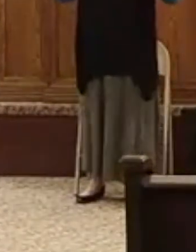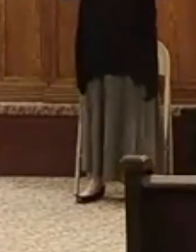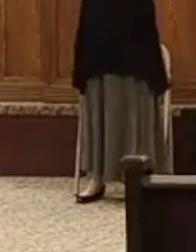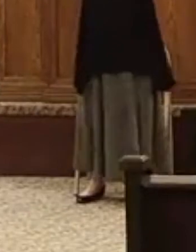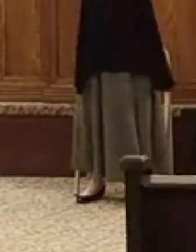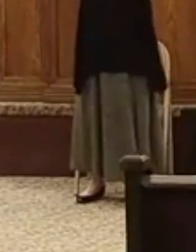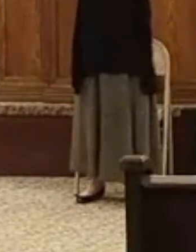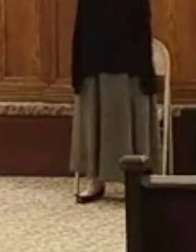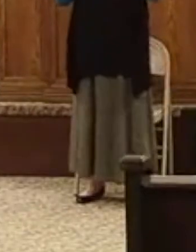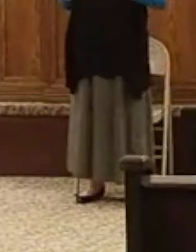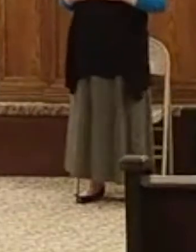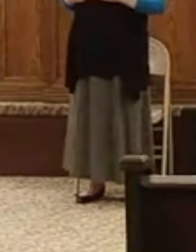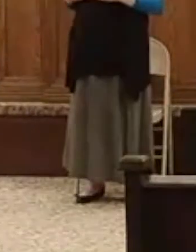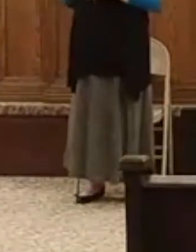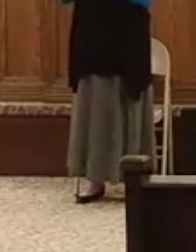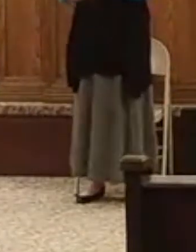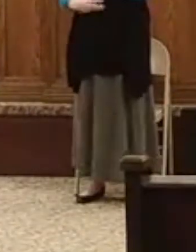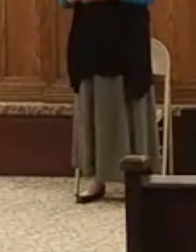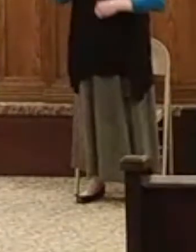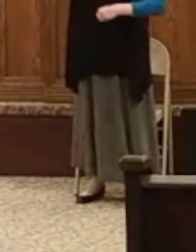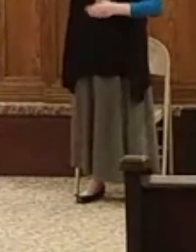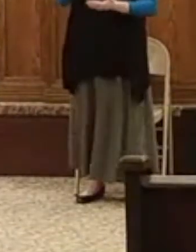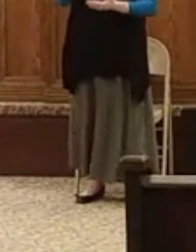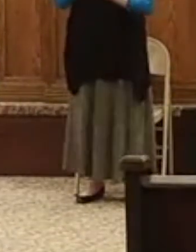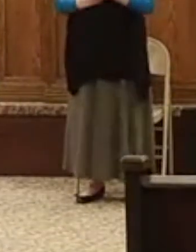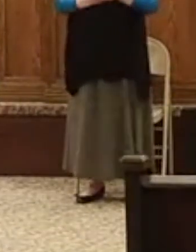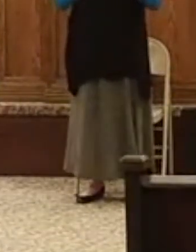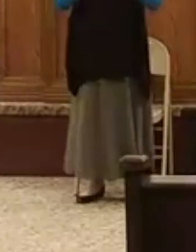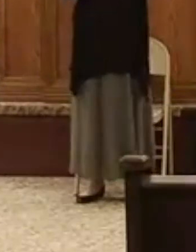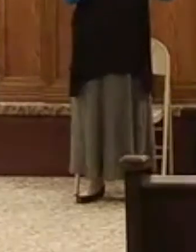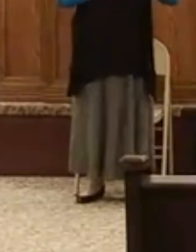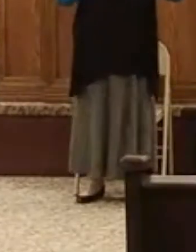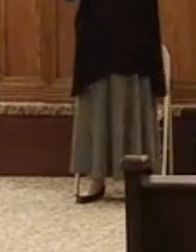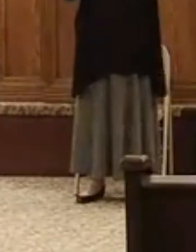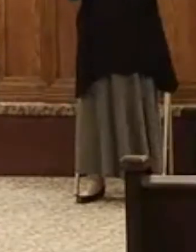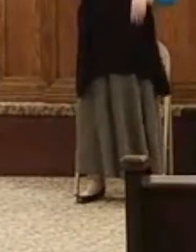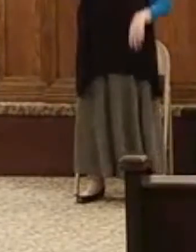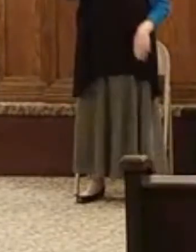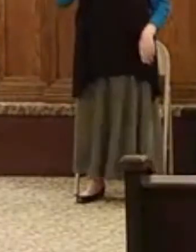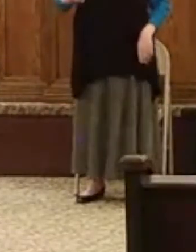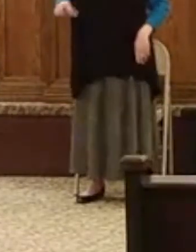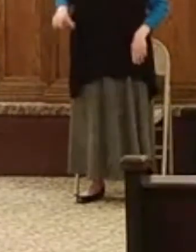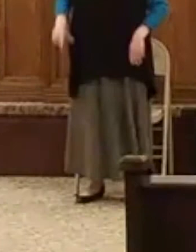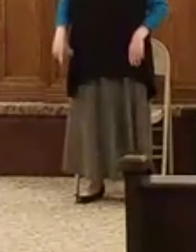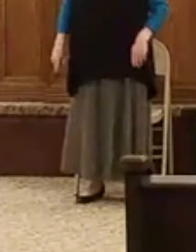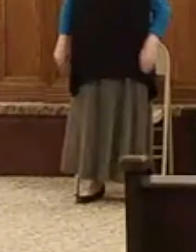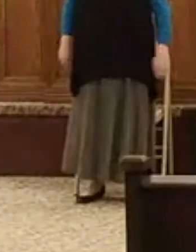in the darkness and let this world know about the goodness and the mercies of the Lord.